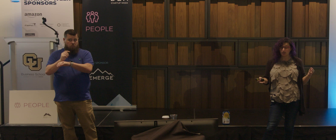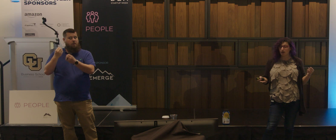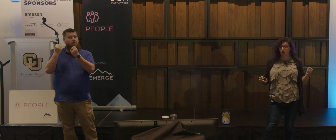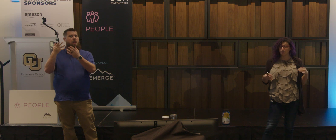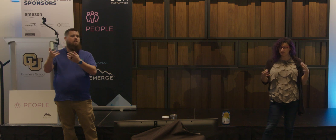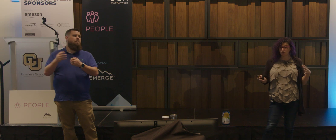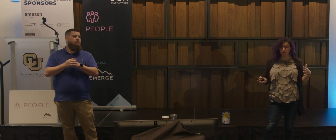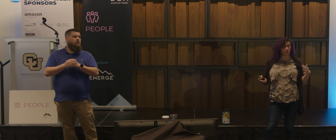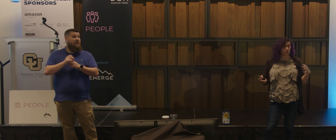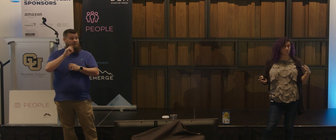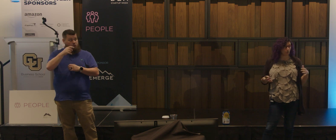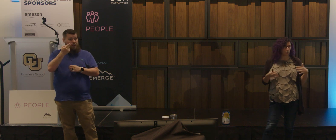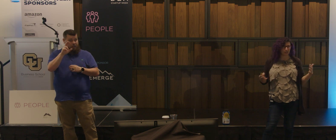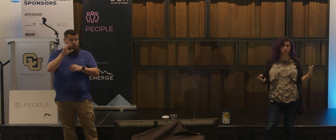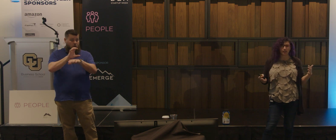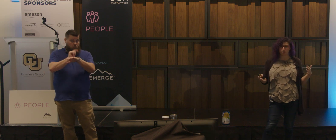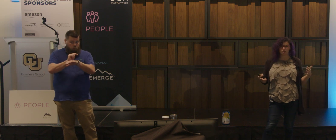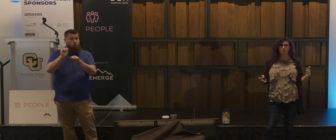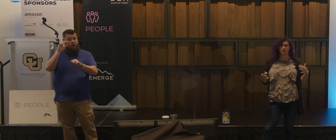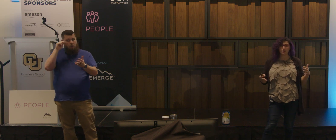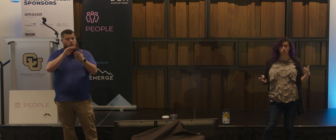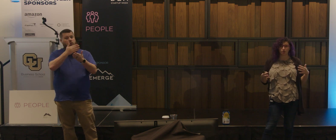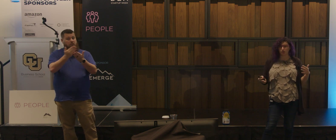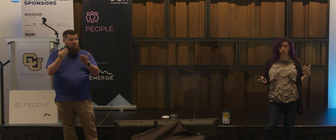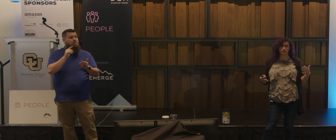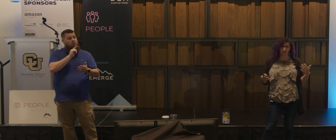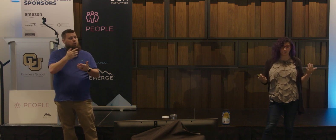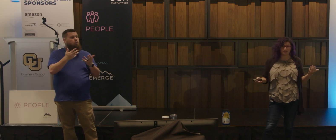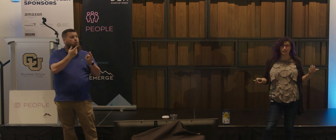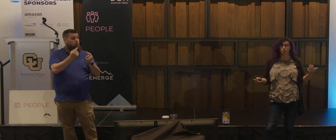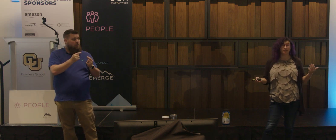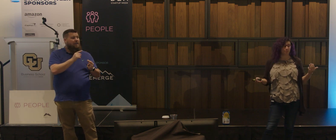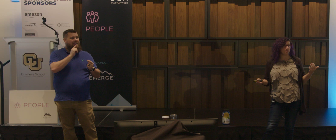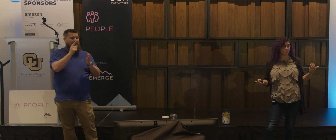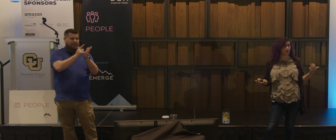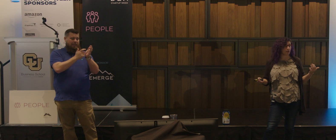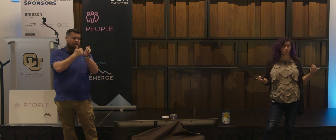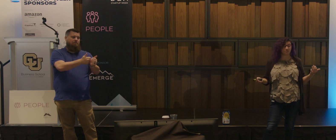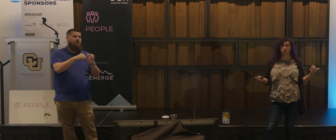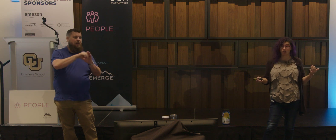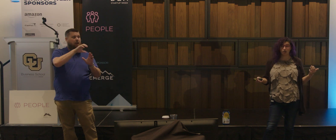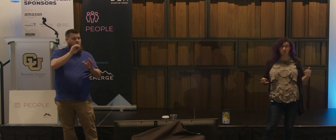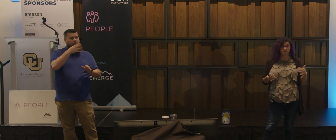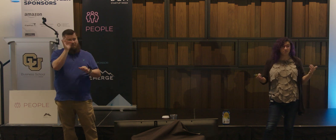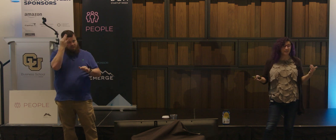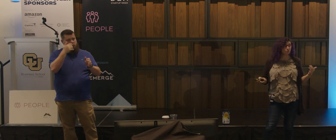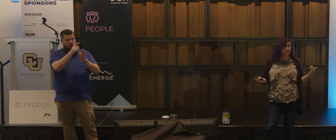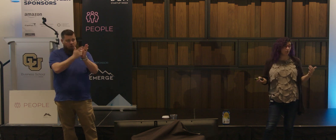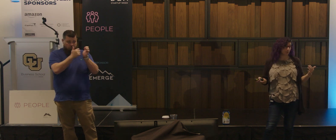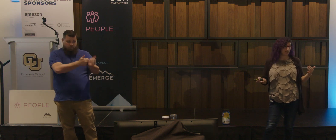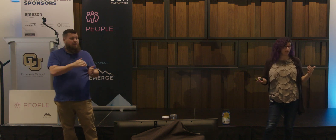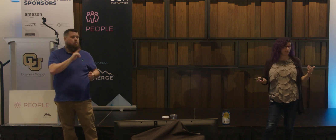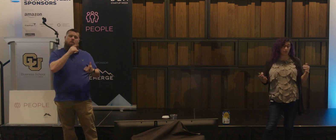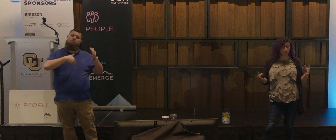around. If you need an HR consultant who can look at your stuff and make sure that what you're doing is legal within the bounds of Colorado and federal law, that's